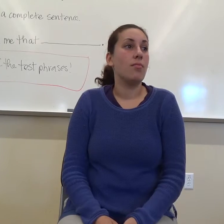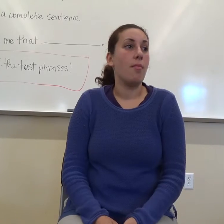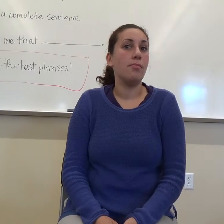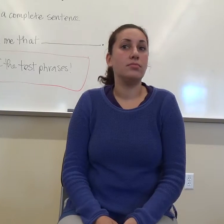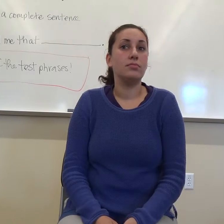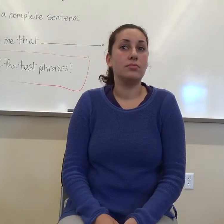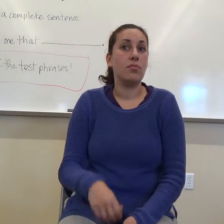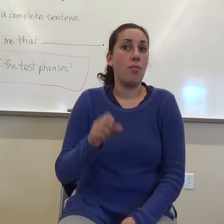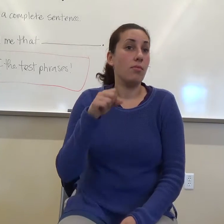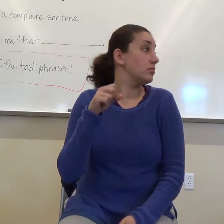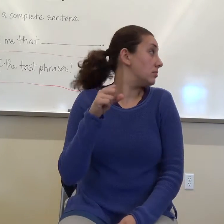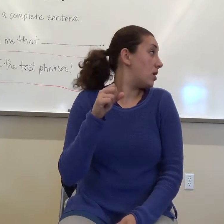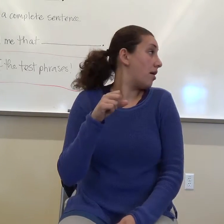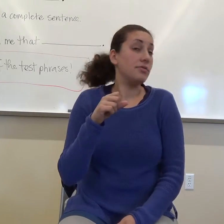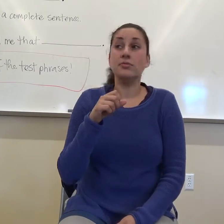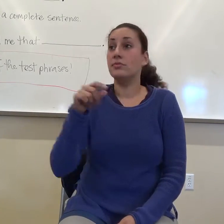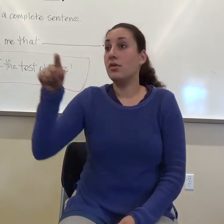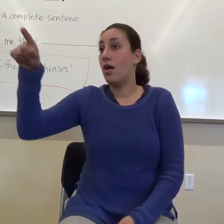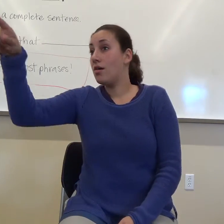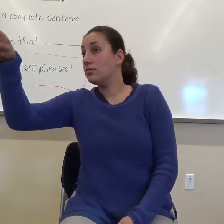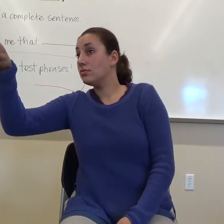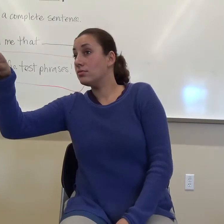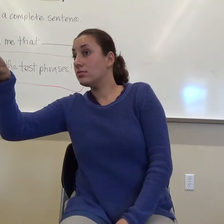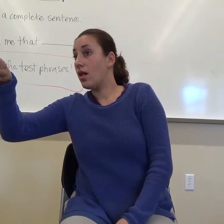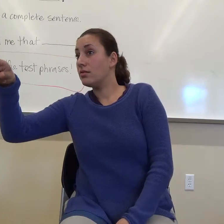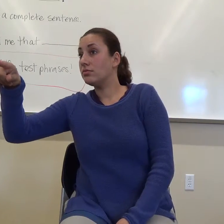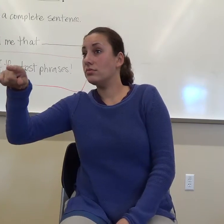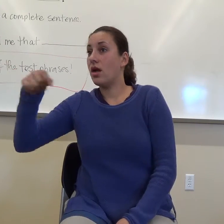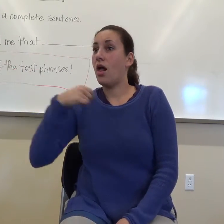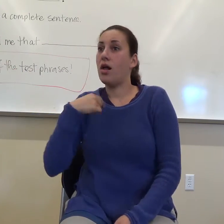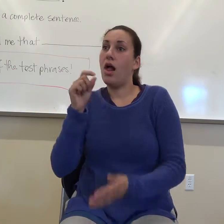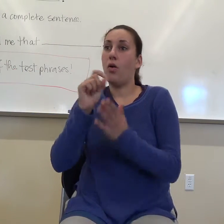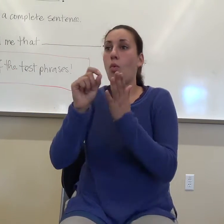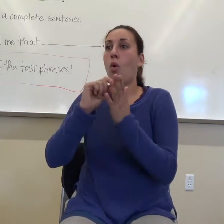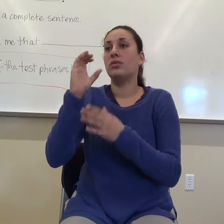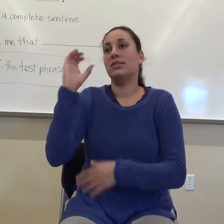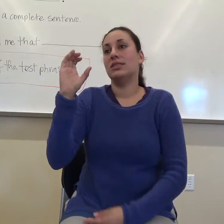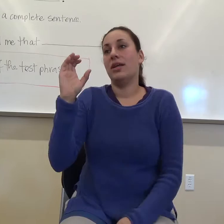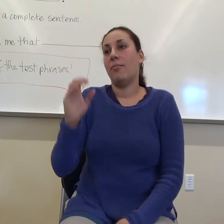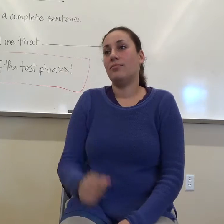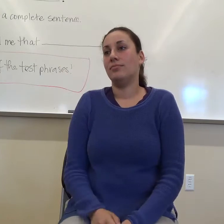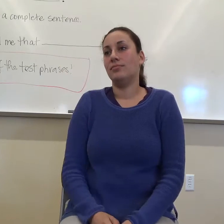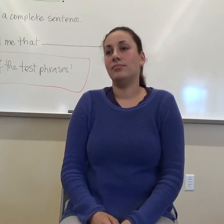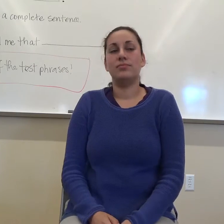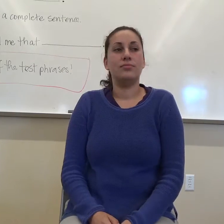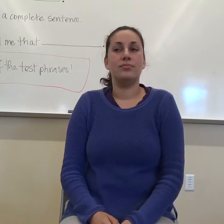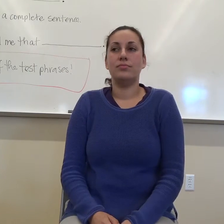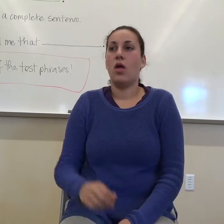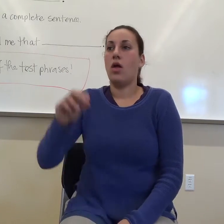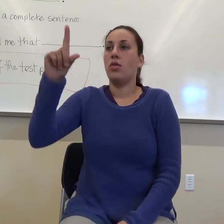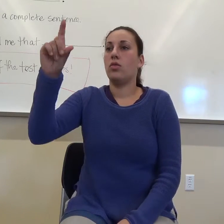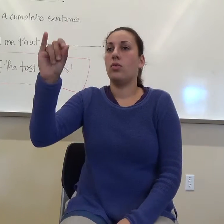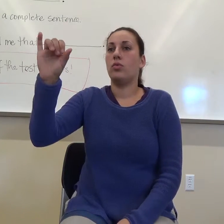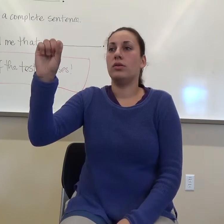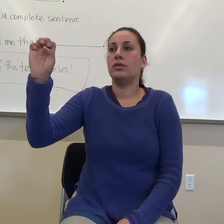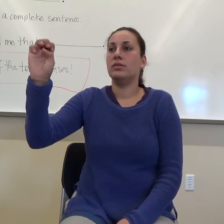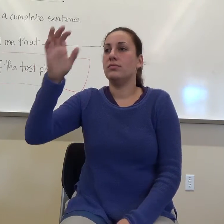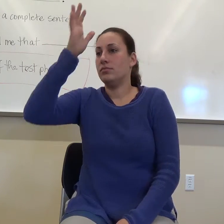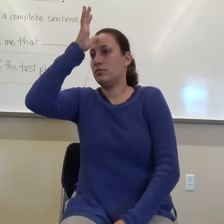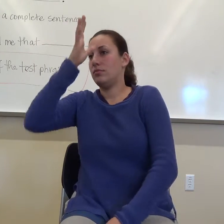Yes. I put down C. Well, let's see. Where do you see this? Homeschooling